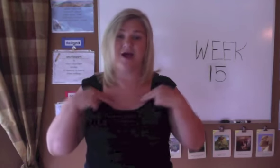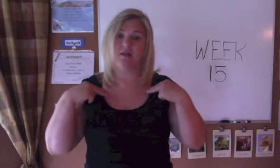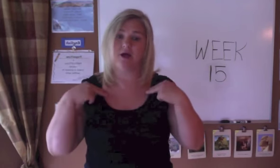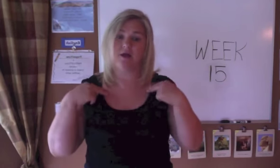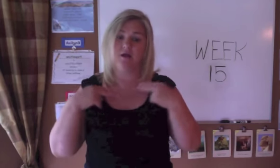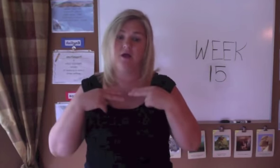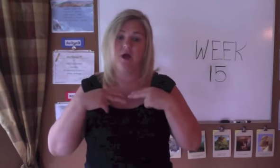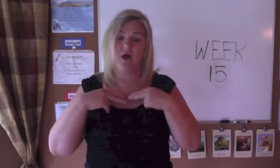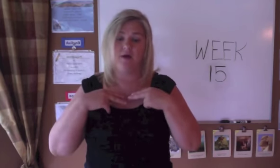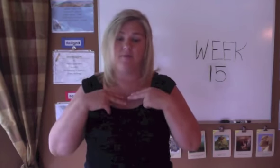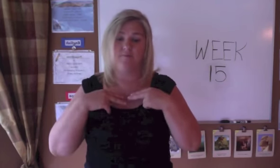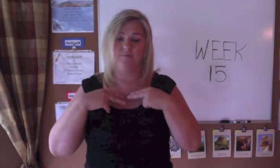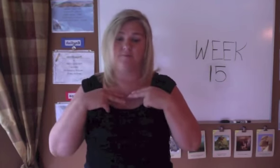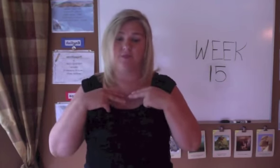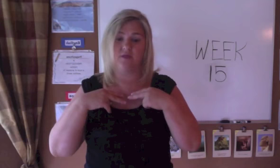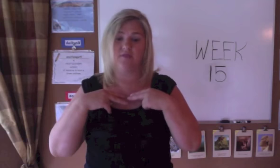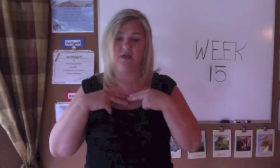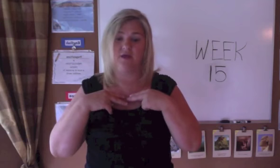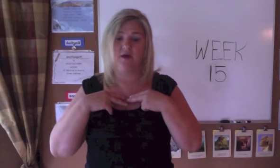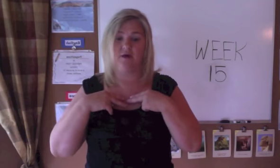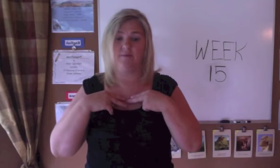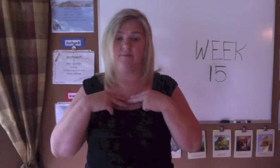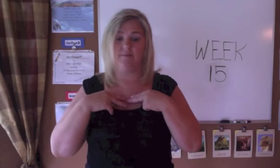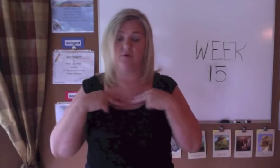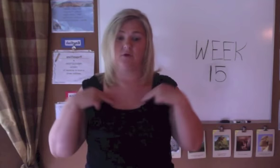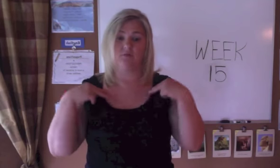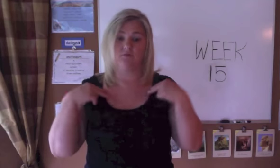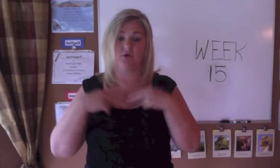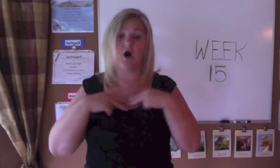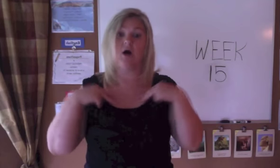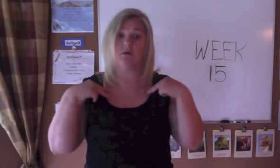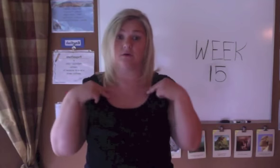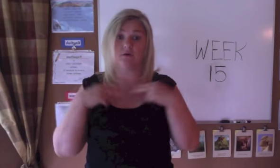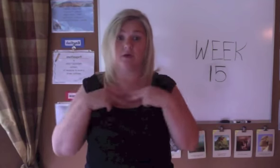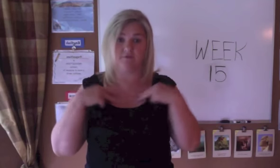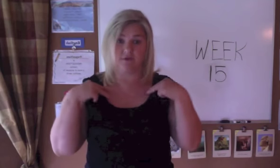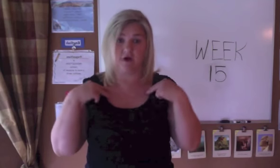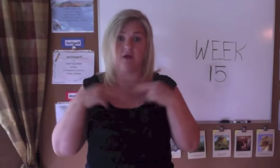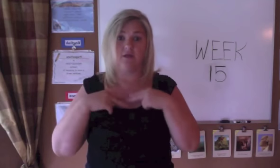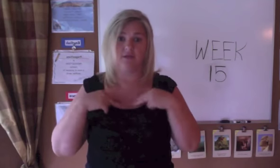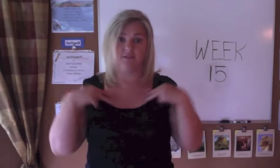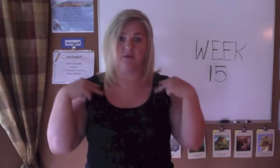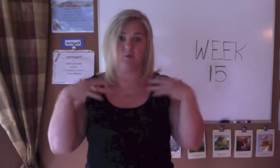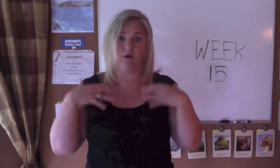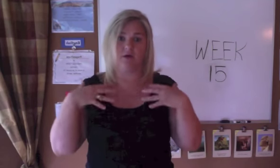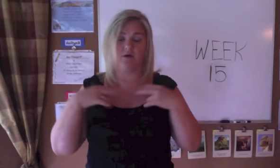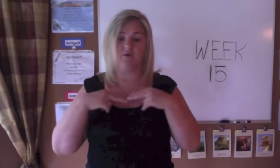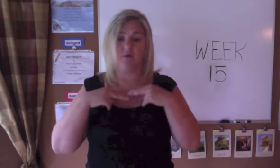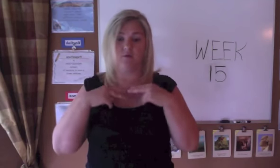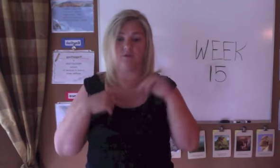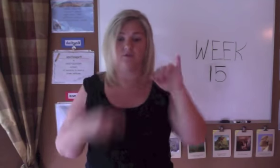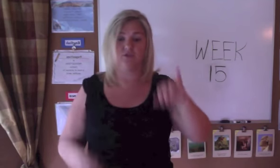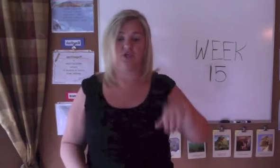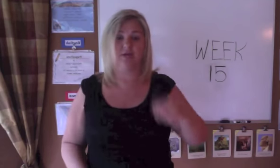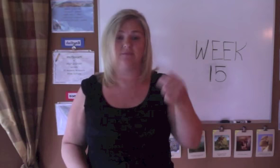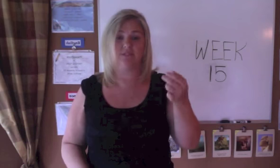outline the collar of the colonists, the big white collar they wore. So